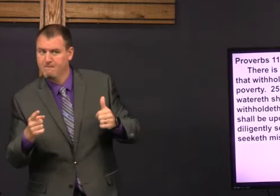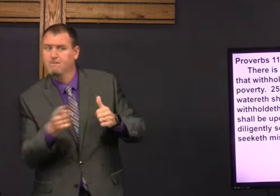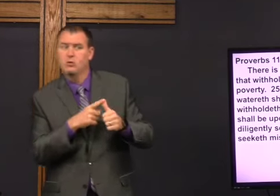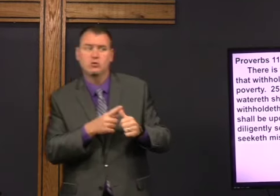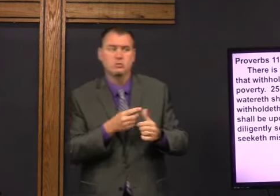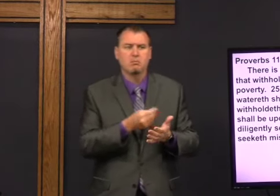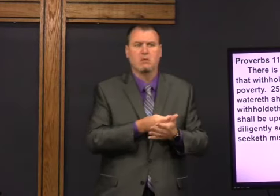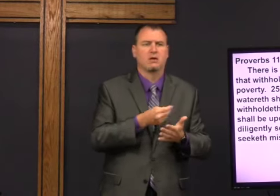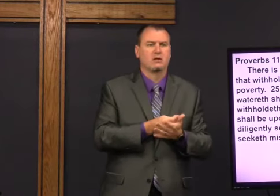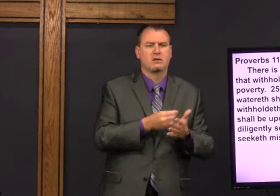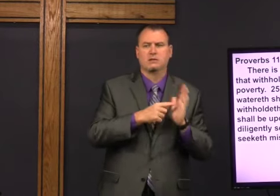examples. First of all,